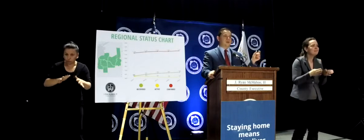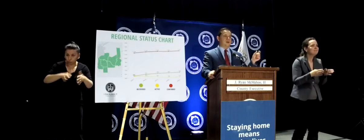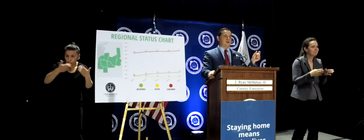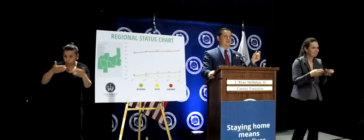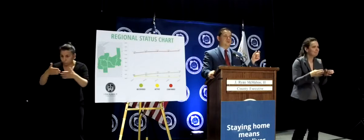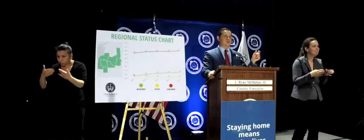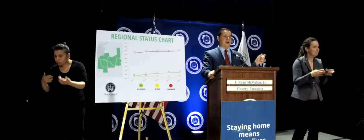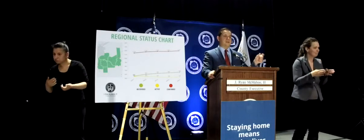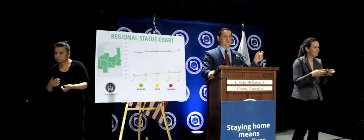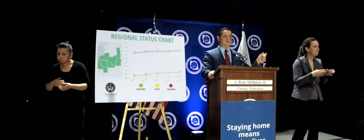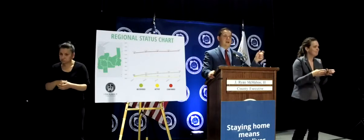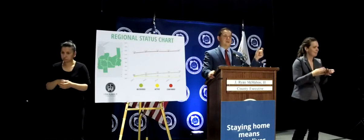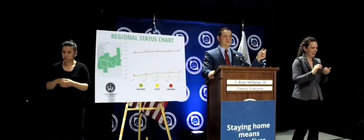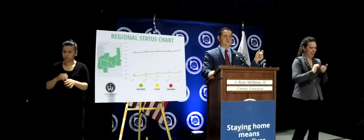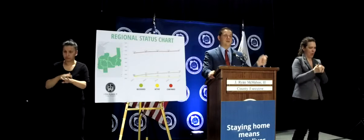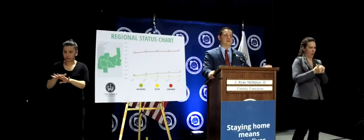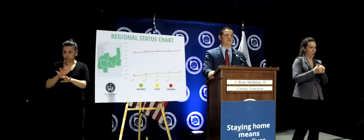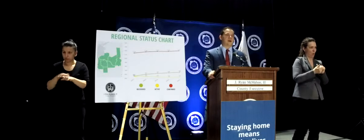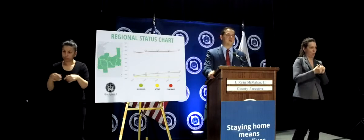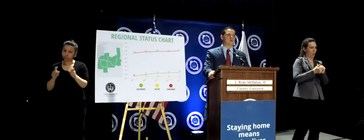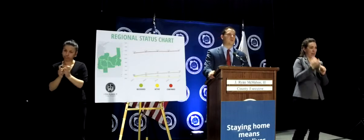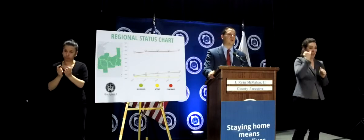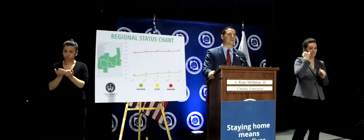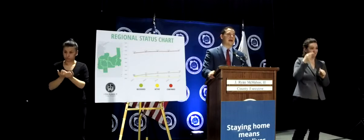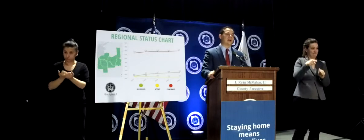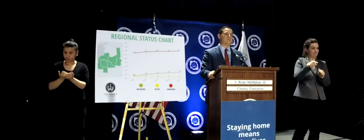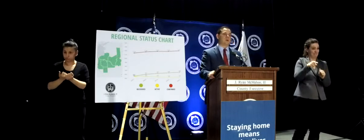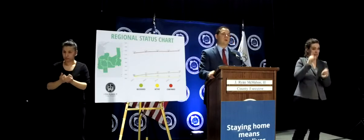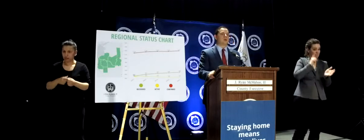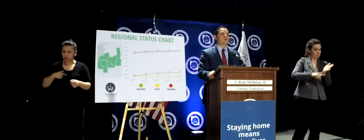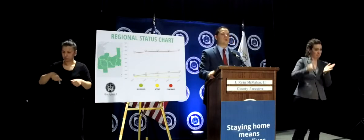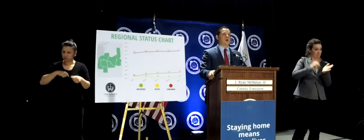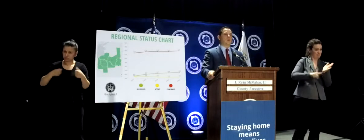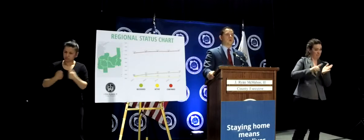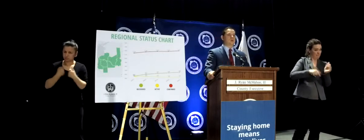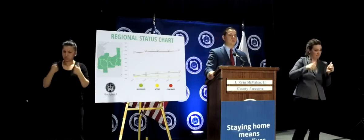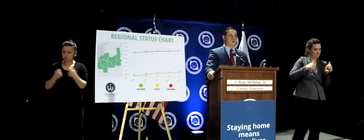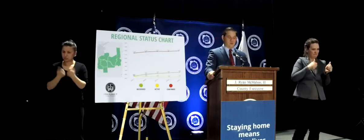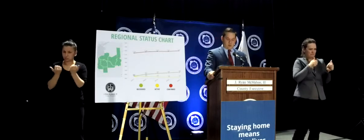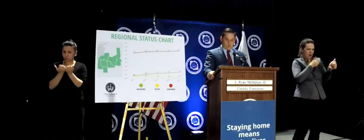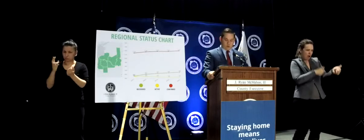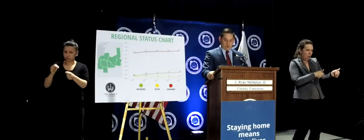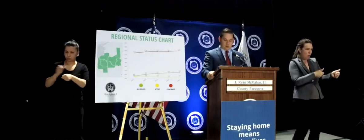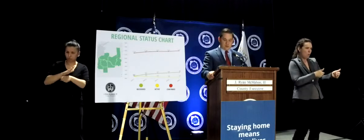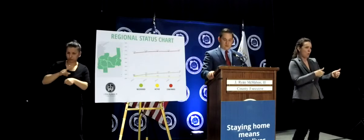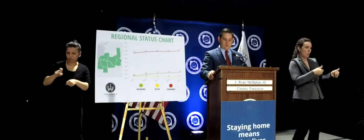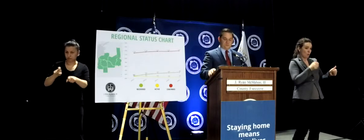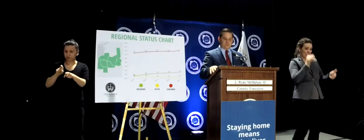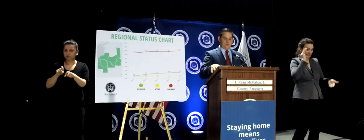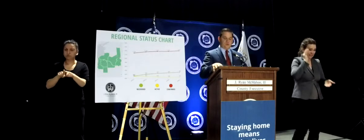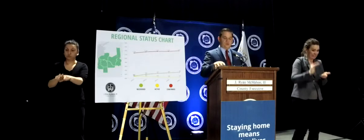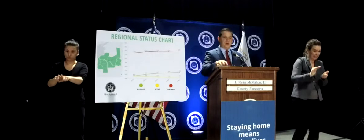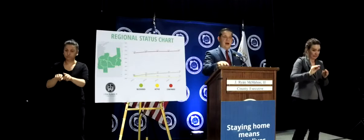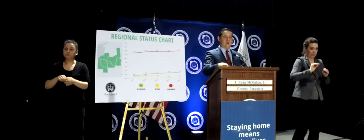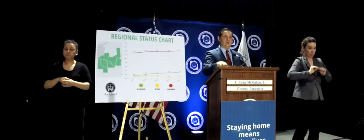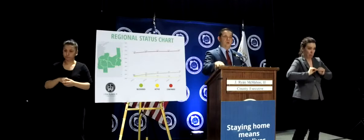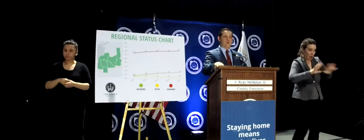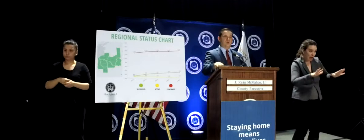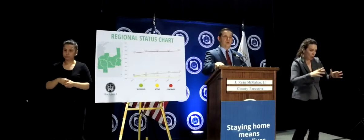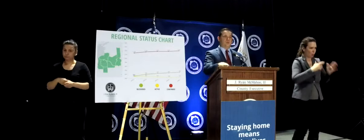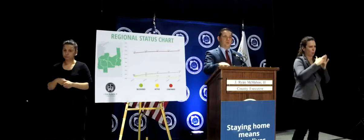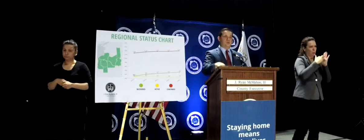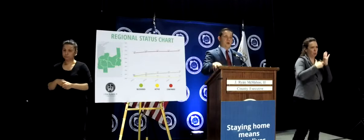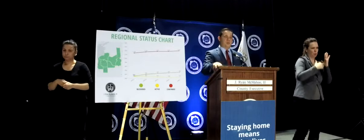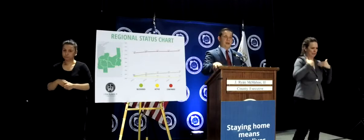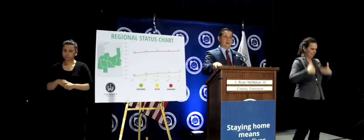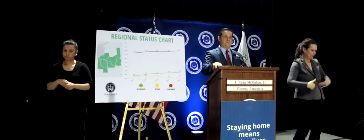to track this virus and fight this virus in real time. So those are important things. There's the how and the